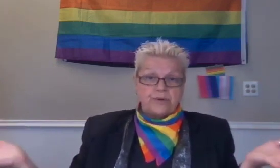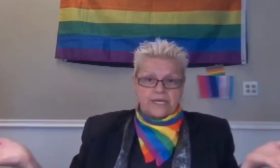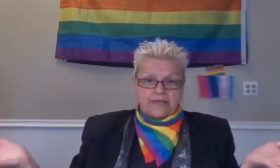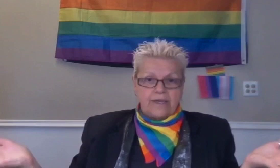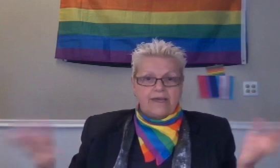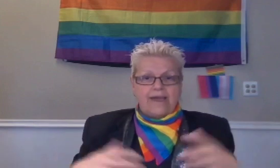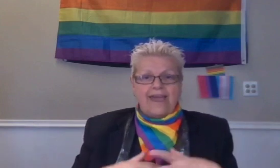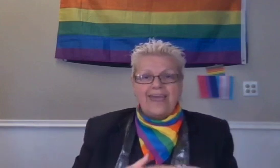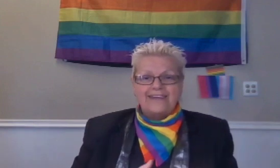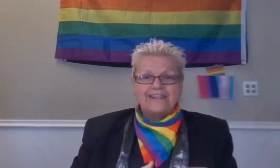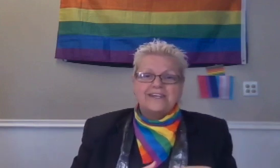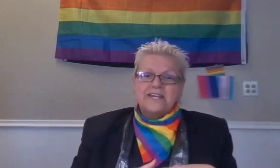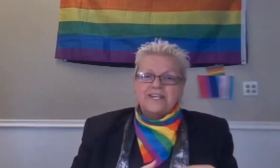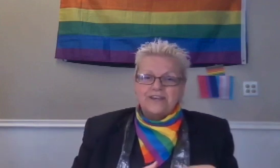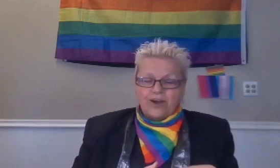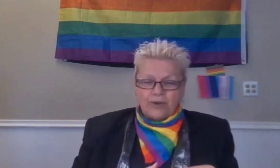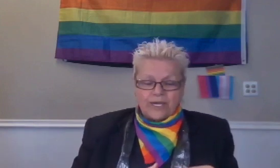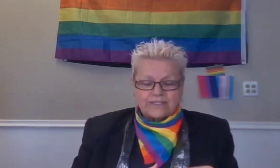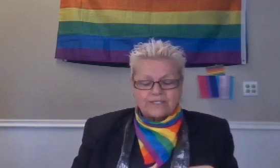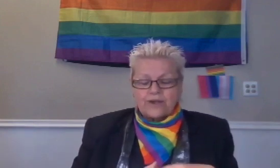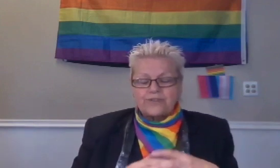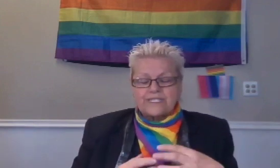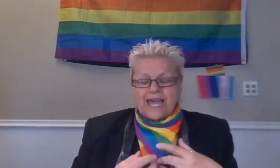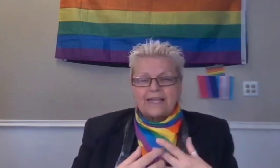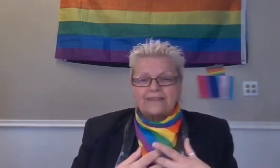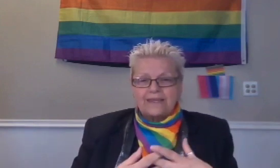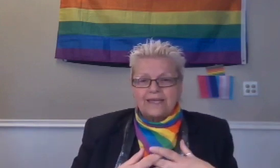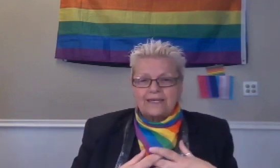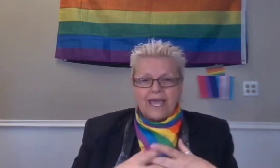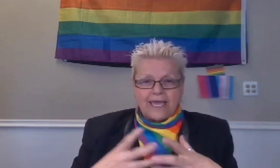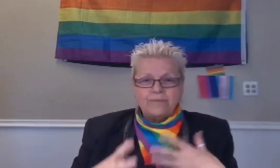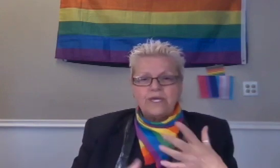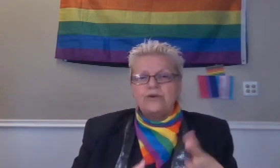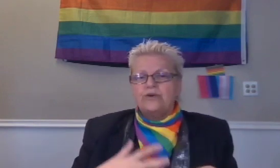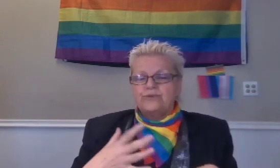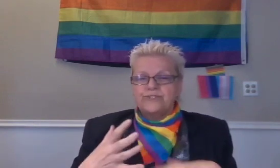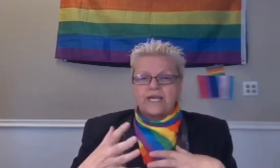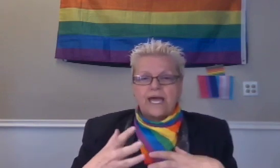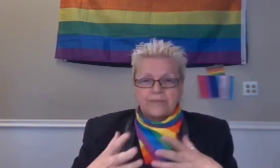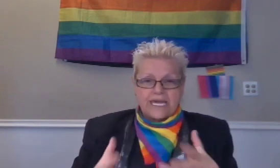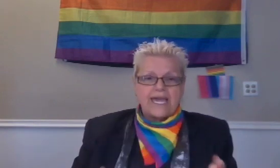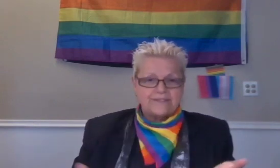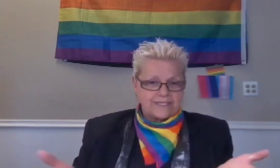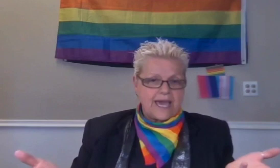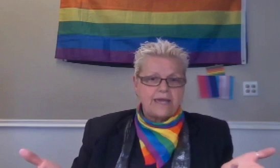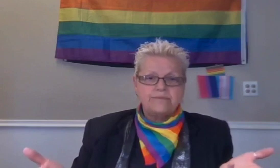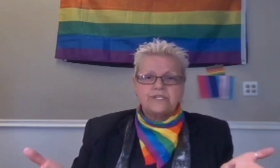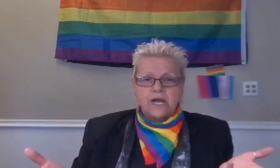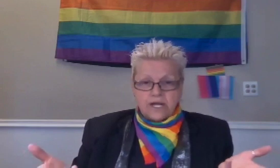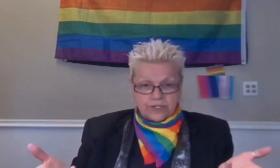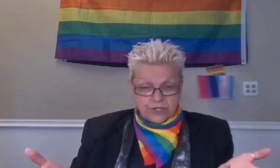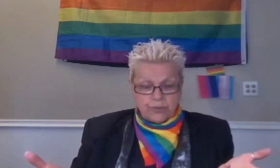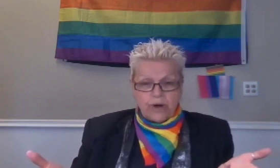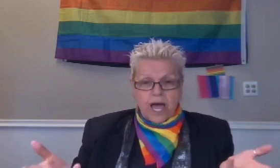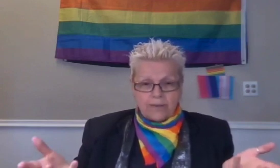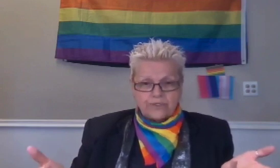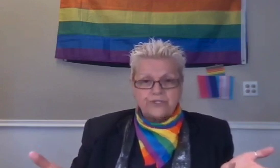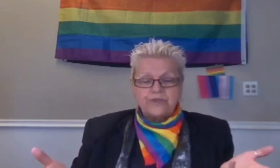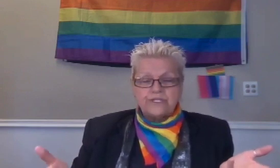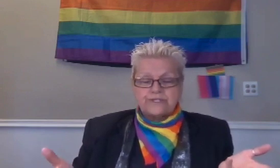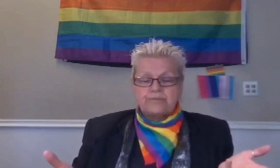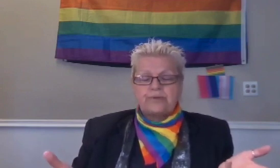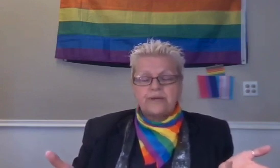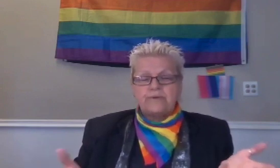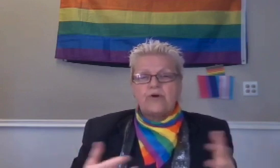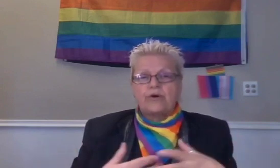the suing. And, you know, it's so sad that Amy, whose case came